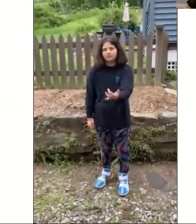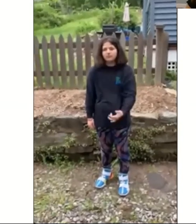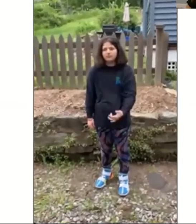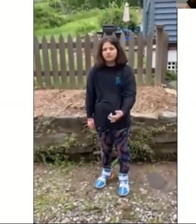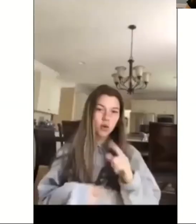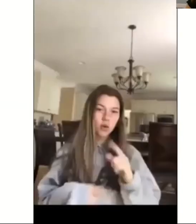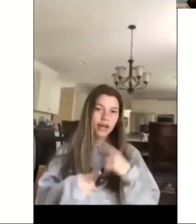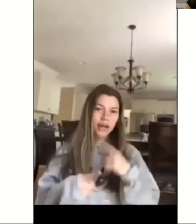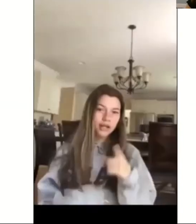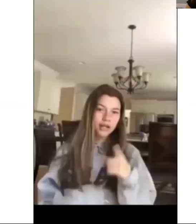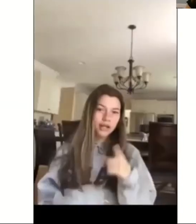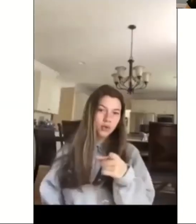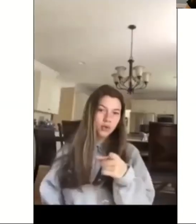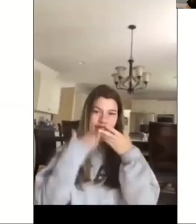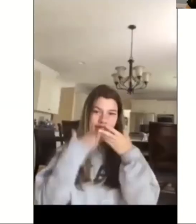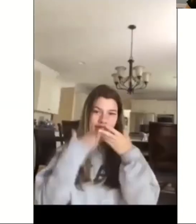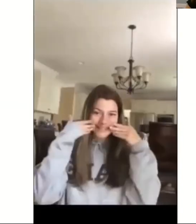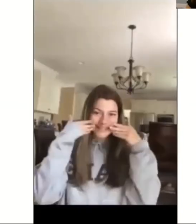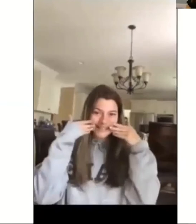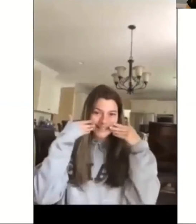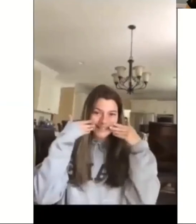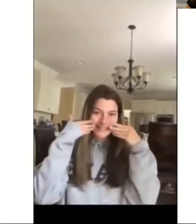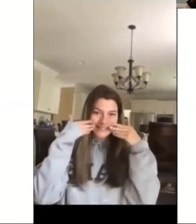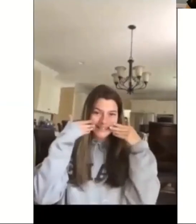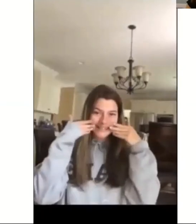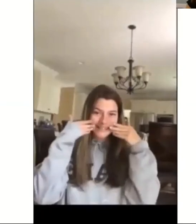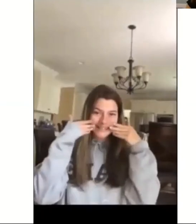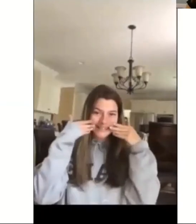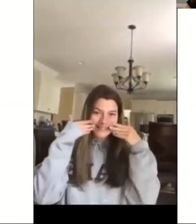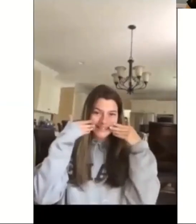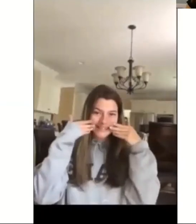And when you smile.